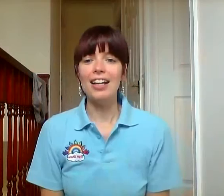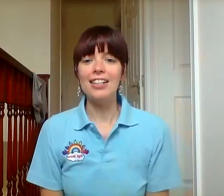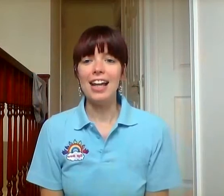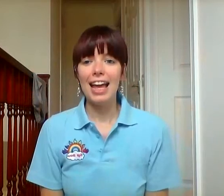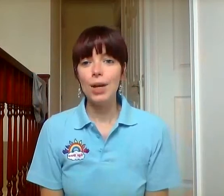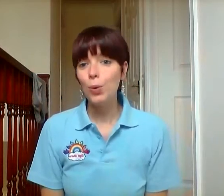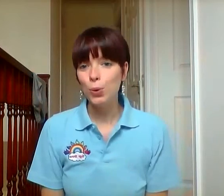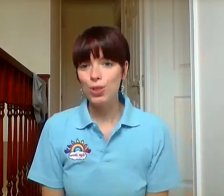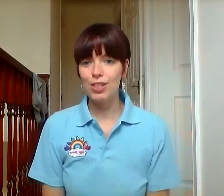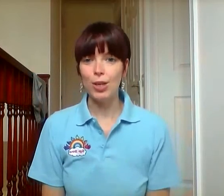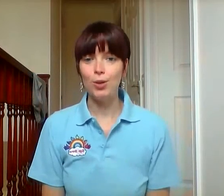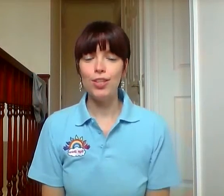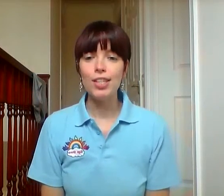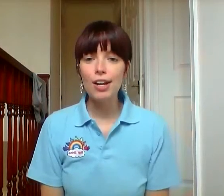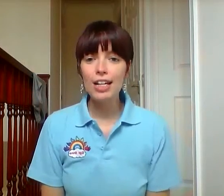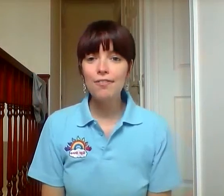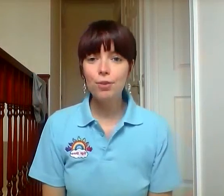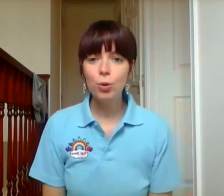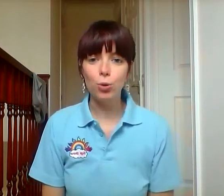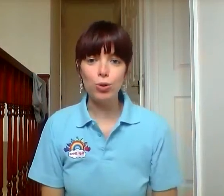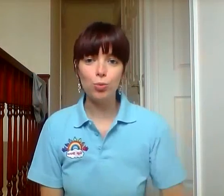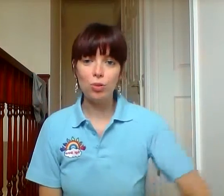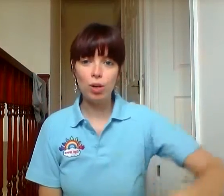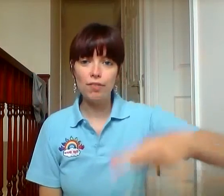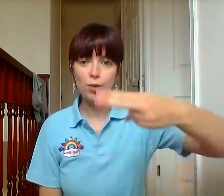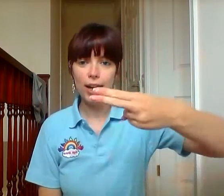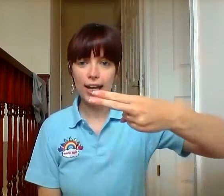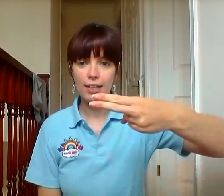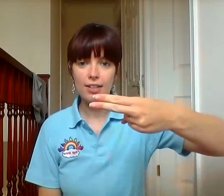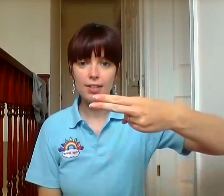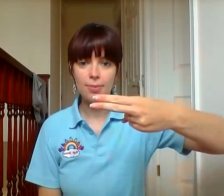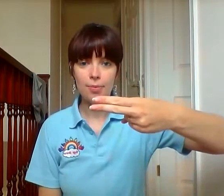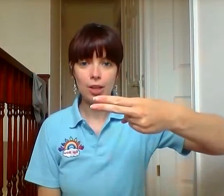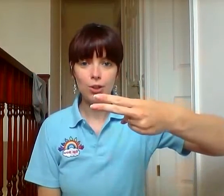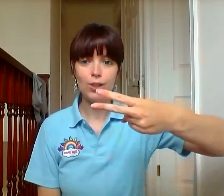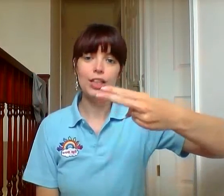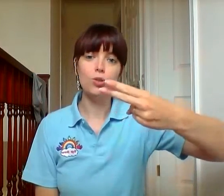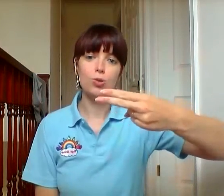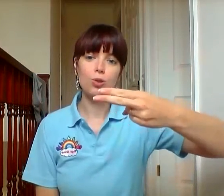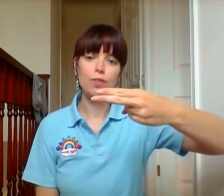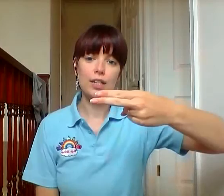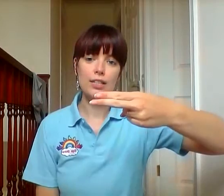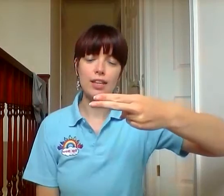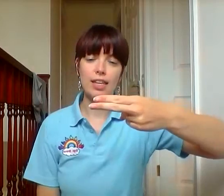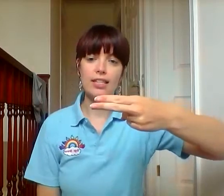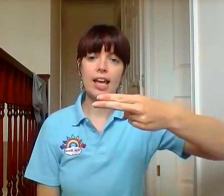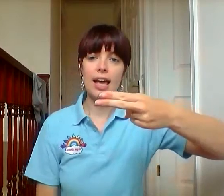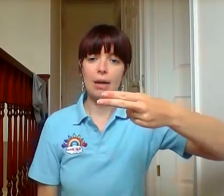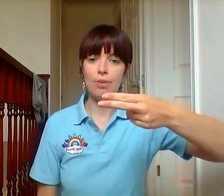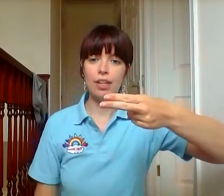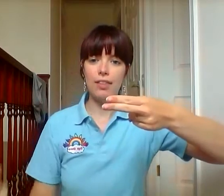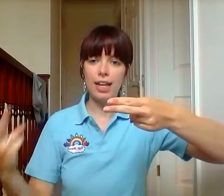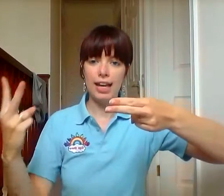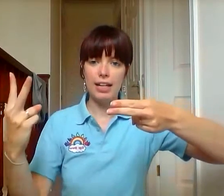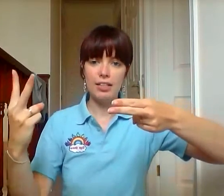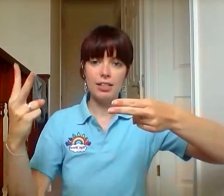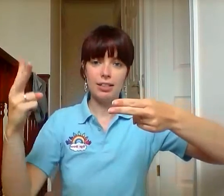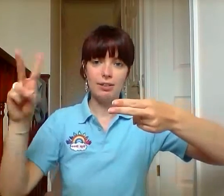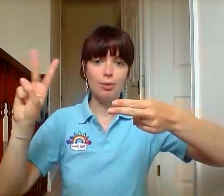and a horse. So the sign for horse, with one of your hands you need your two fingers like this, and with the other hand,